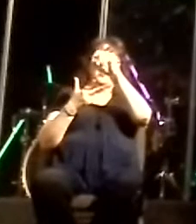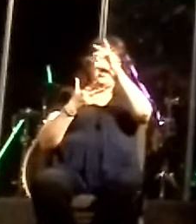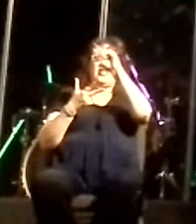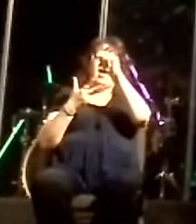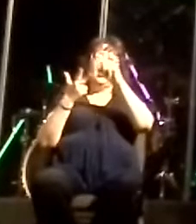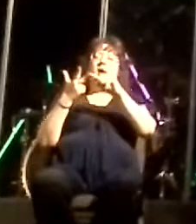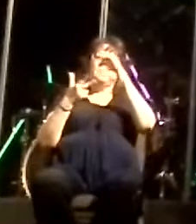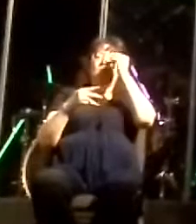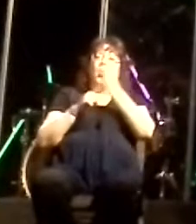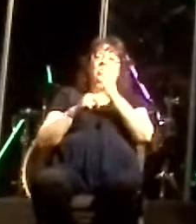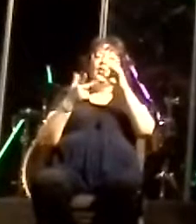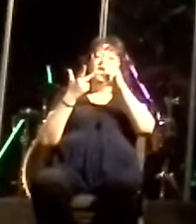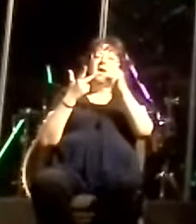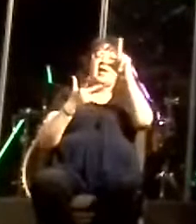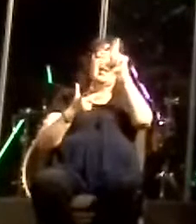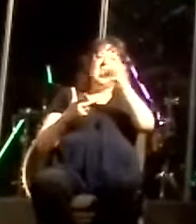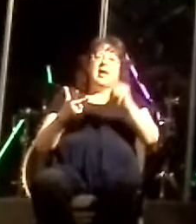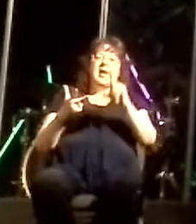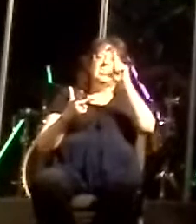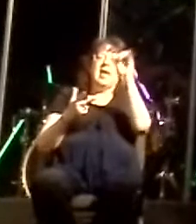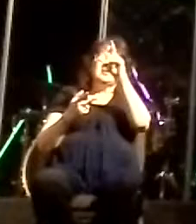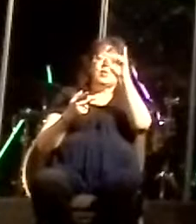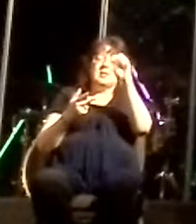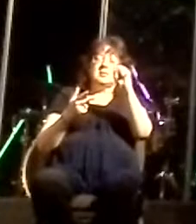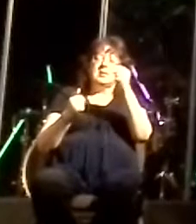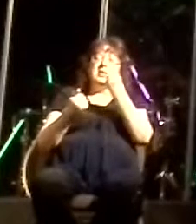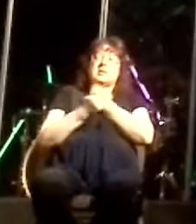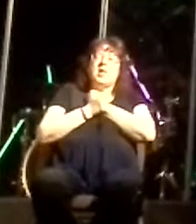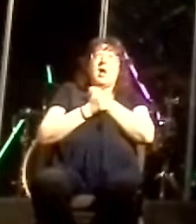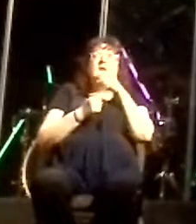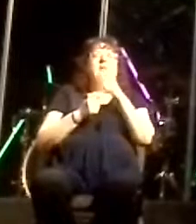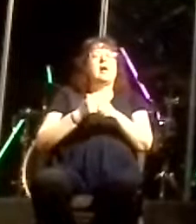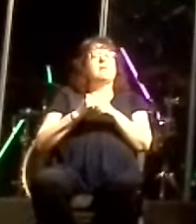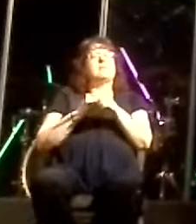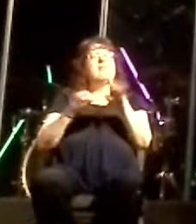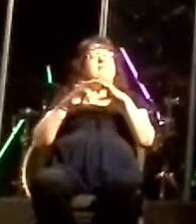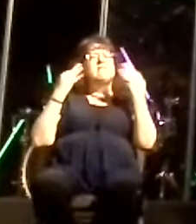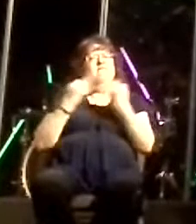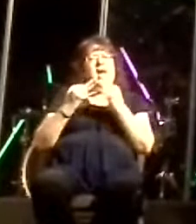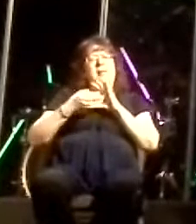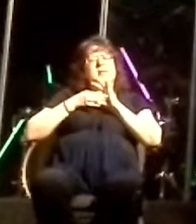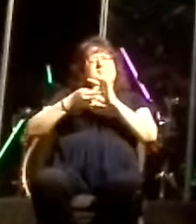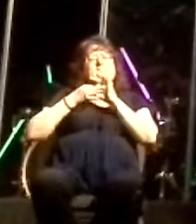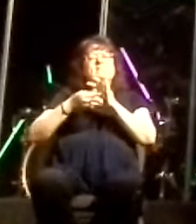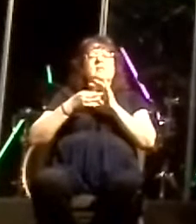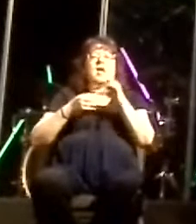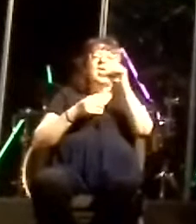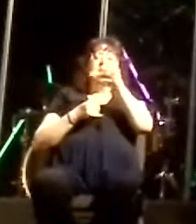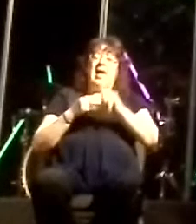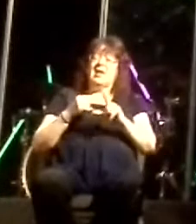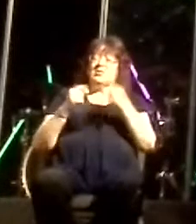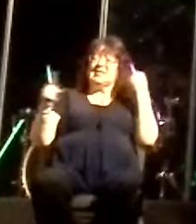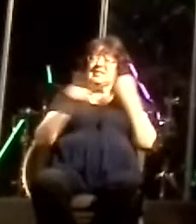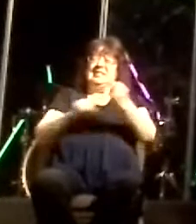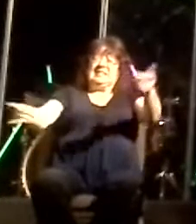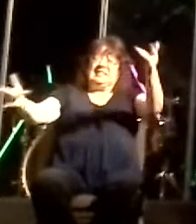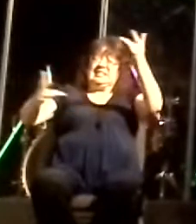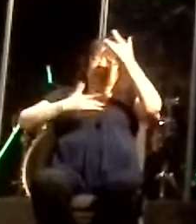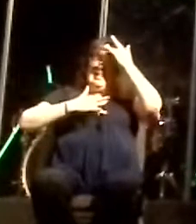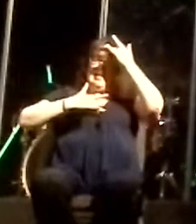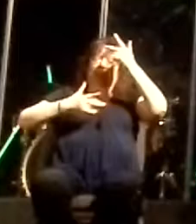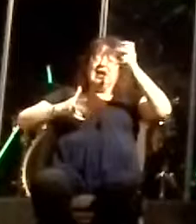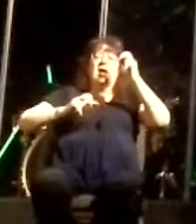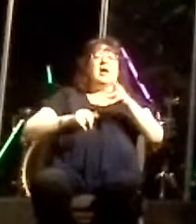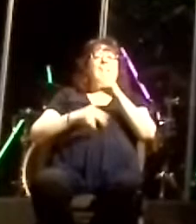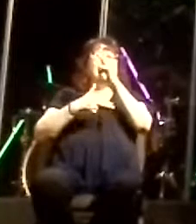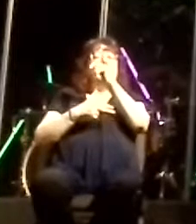brother Lazarus. And Jesus loves them deeply. They are family to him. Now Lazarus gets extremely sick. And